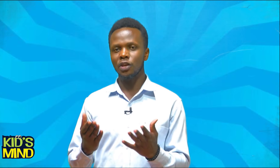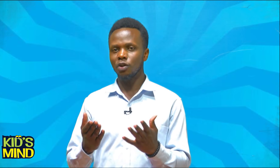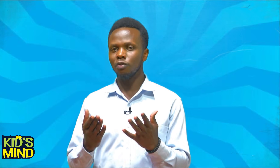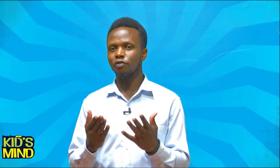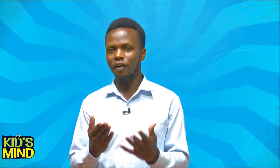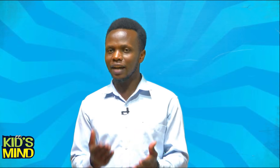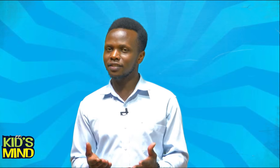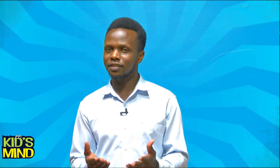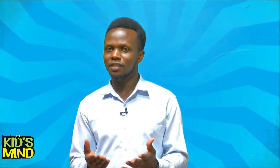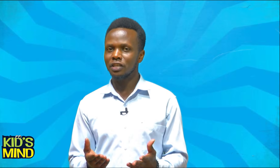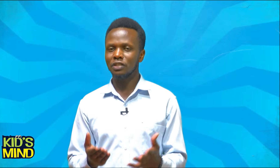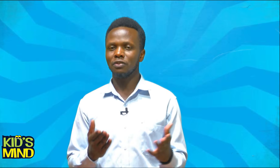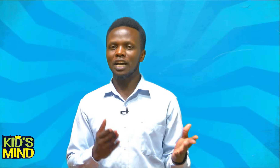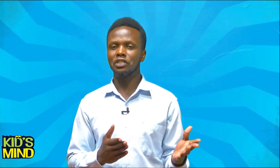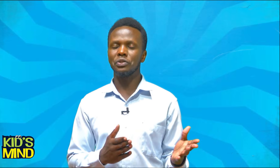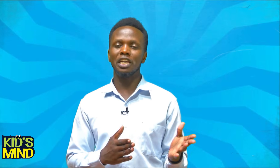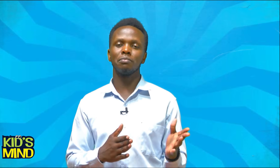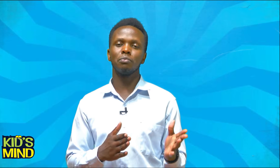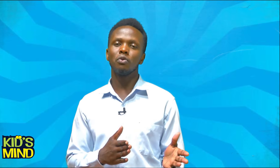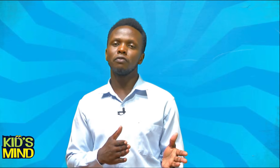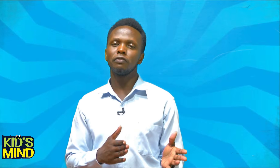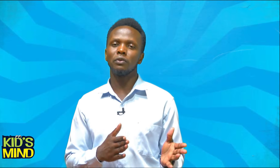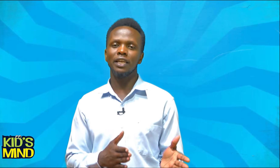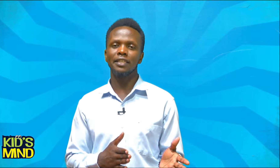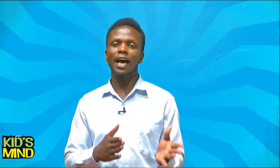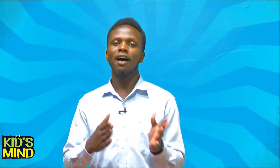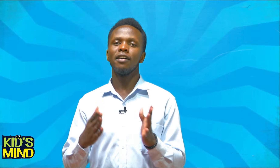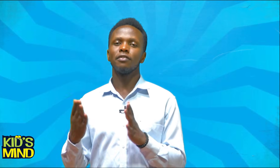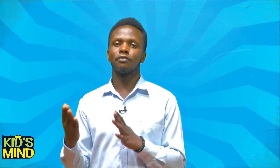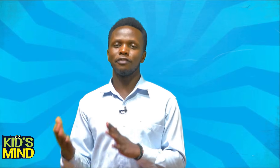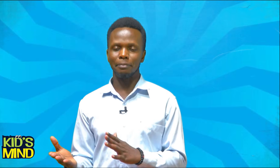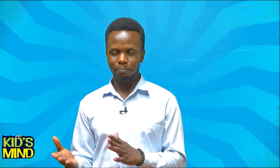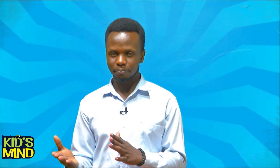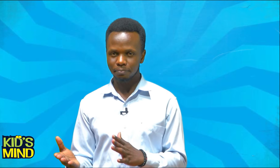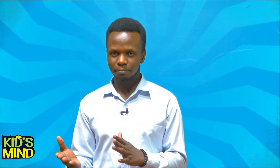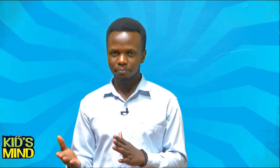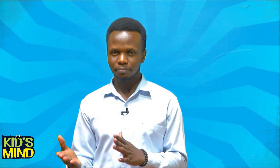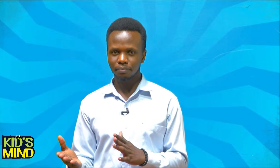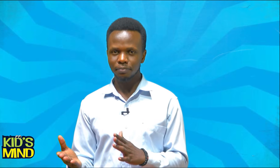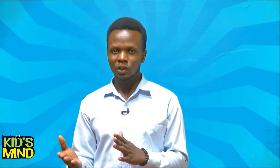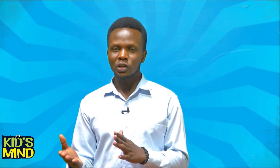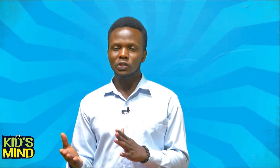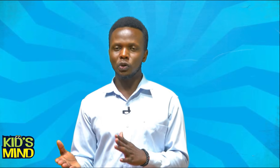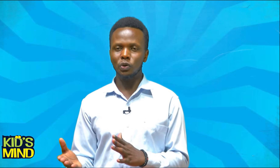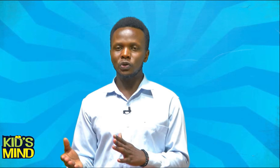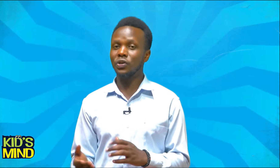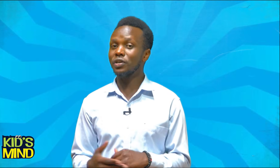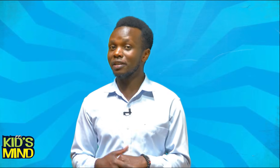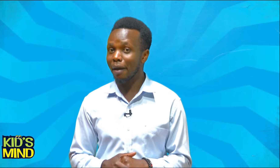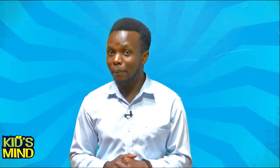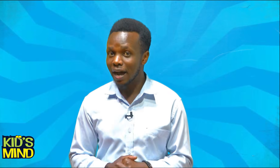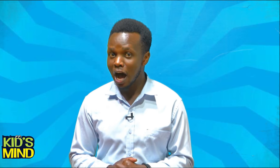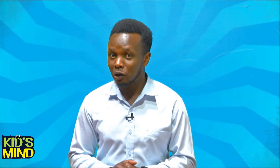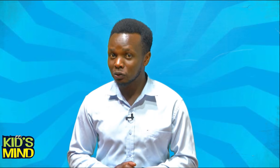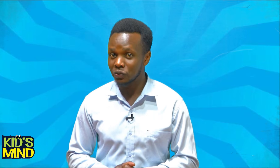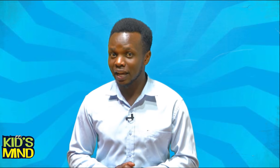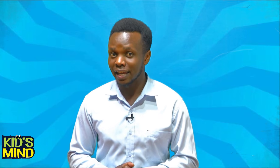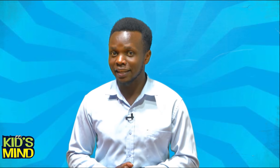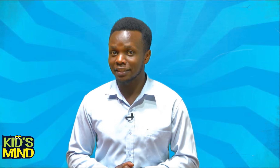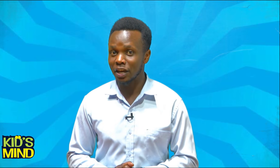U first so that you can move to letter V. So, do you remember how to sign letter